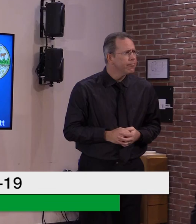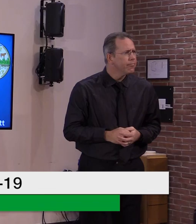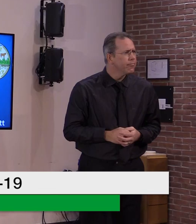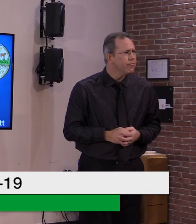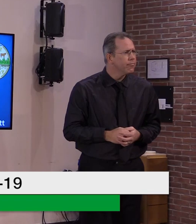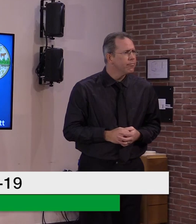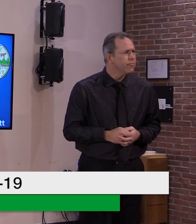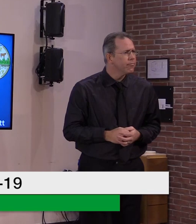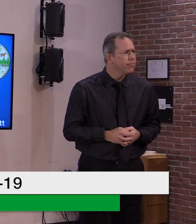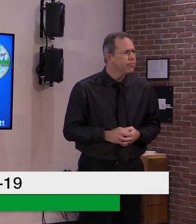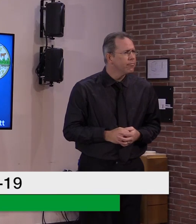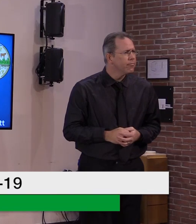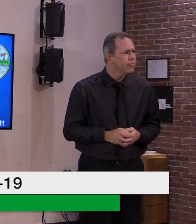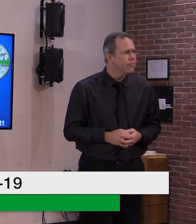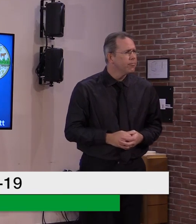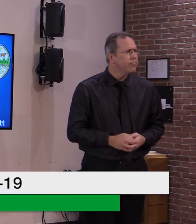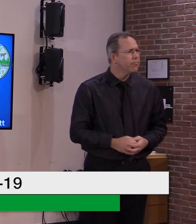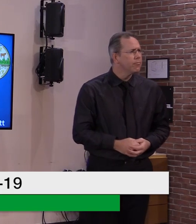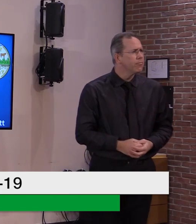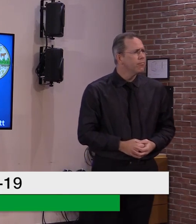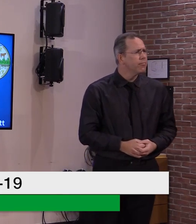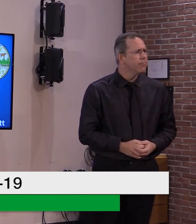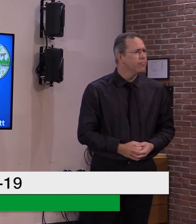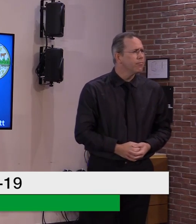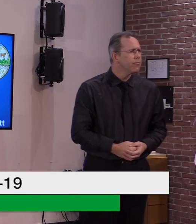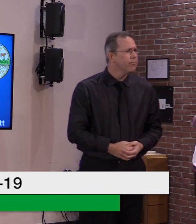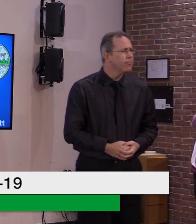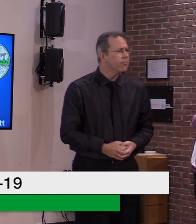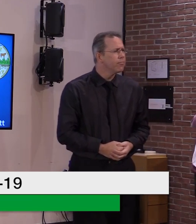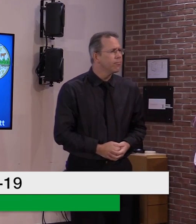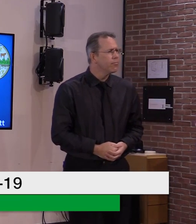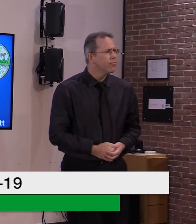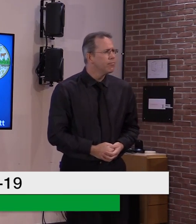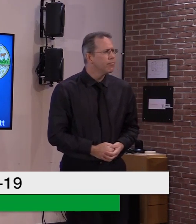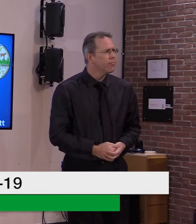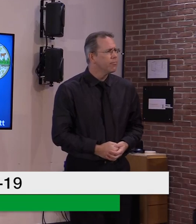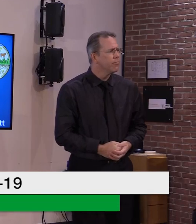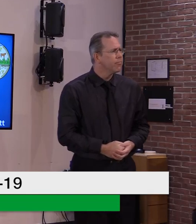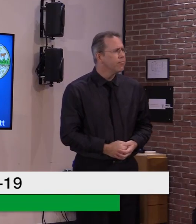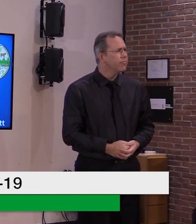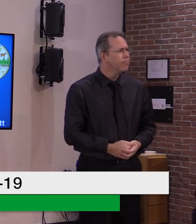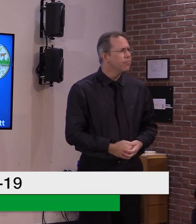about the state along with schools to actually that they get with other households